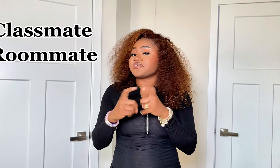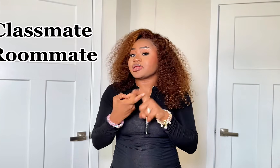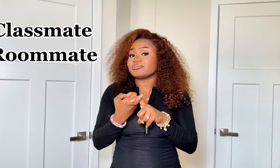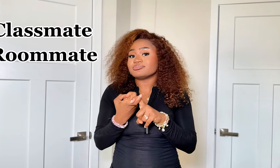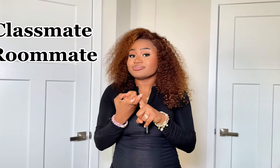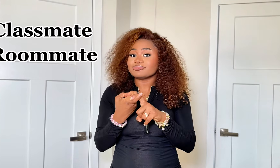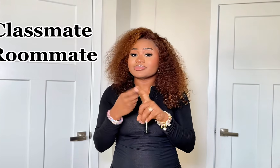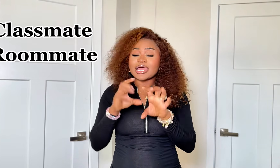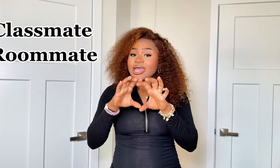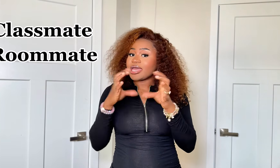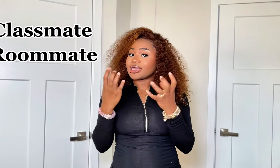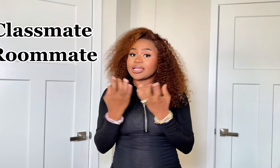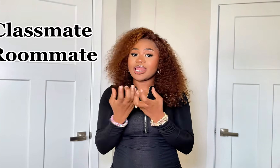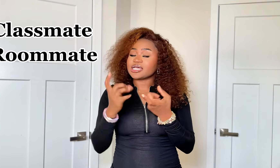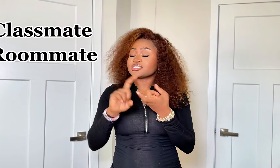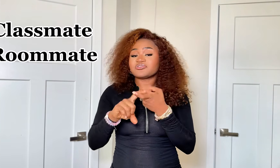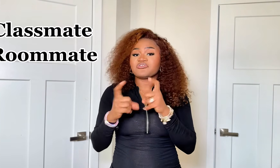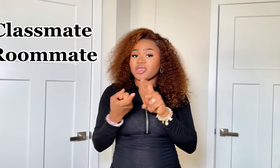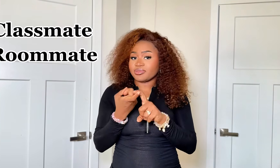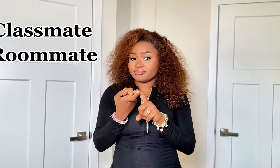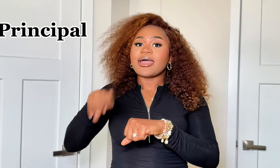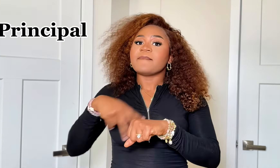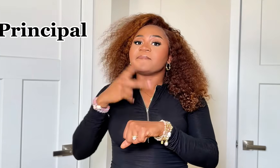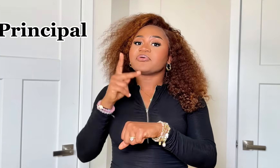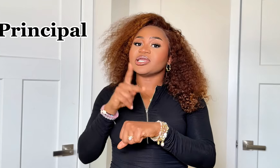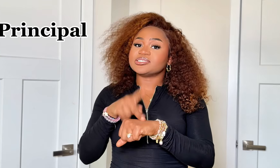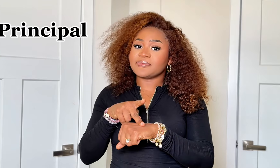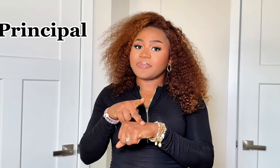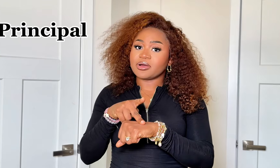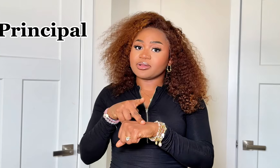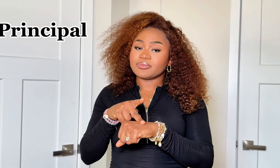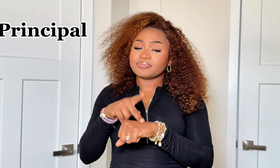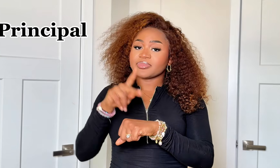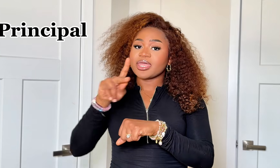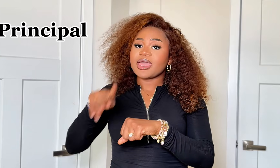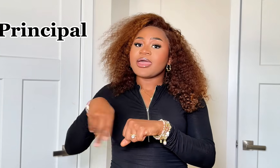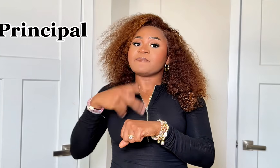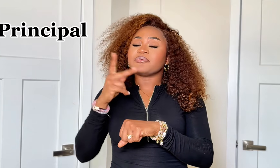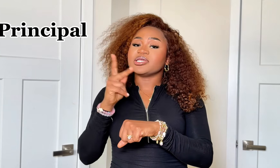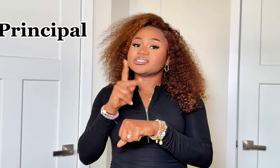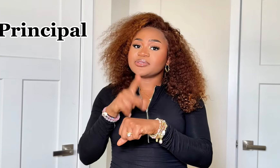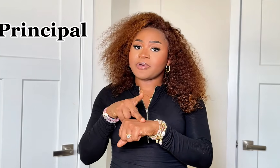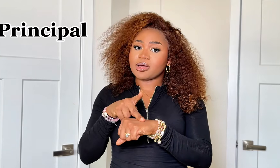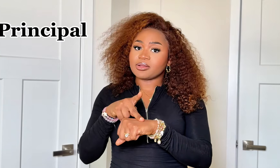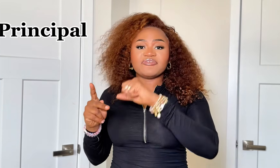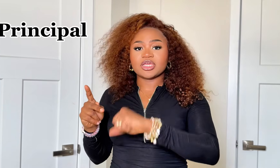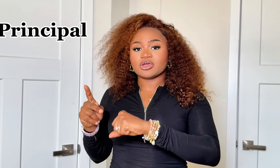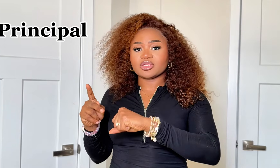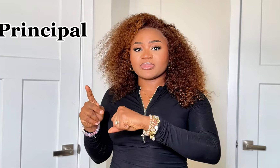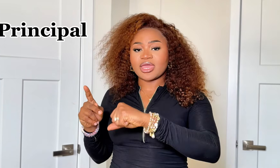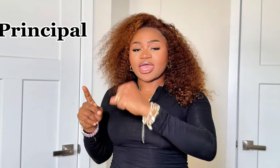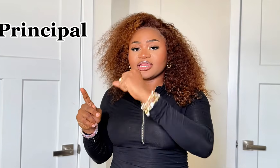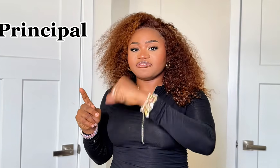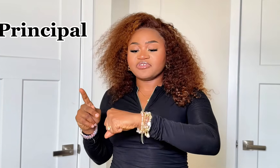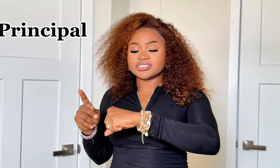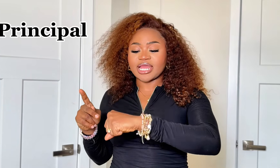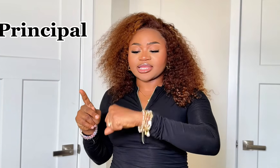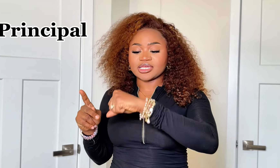friend. Class friend. Principal. Principal. Have your non-dominant hand in the fist like